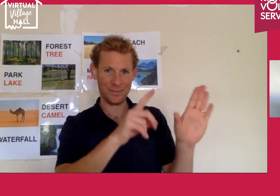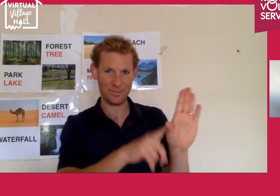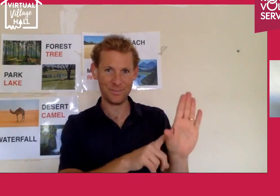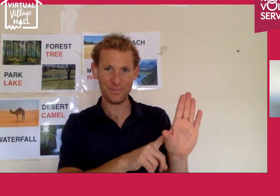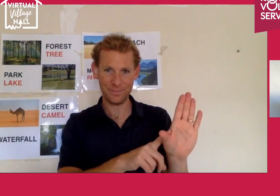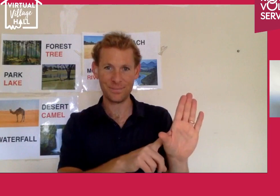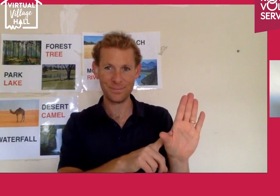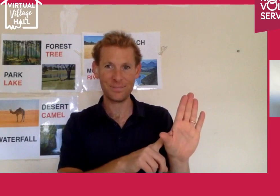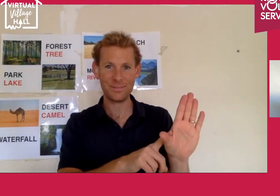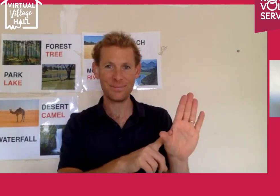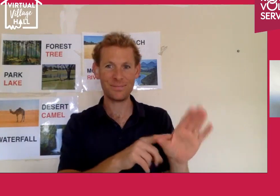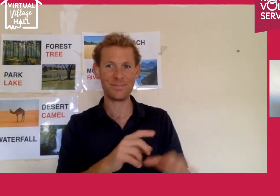Anthony.